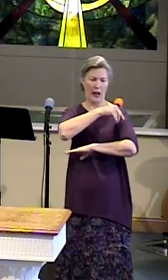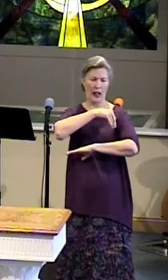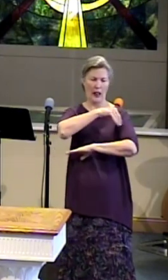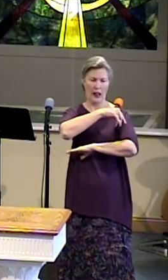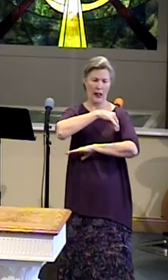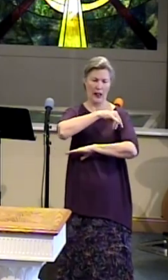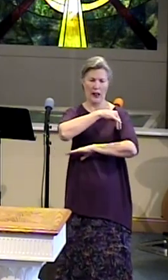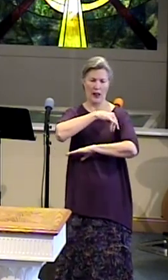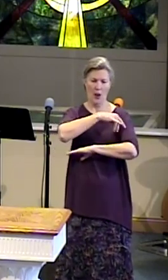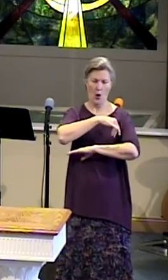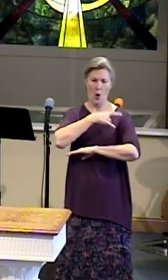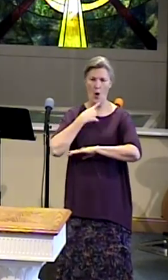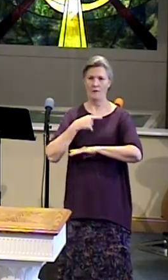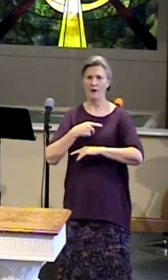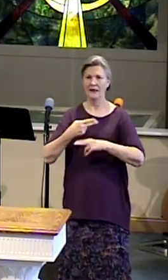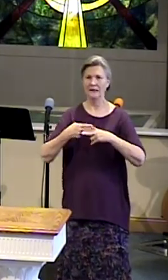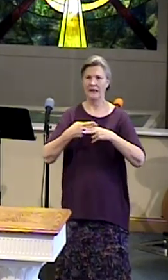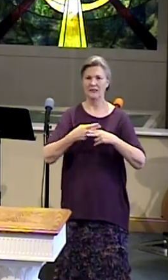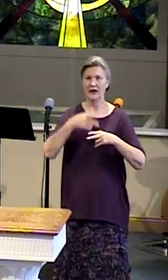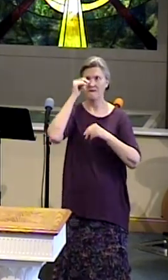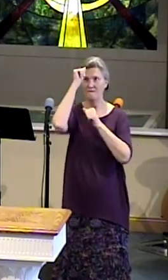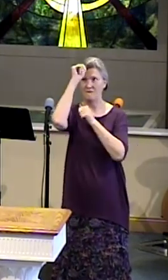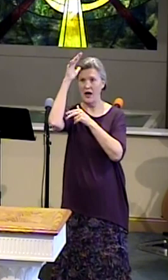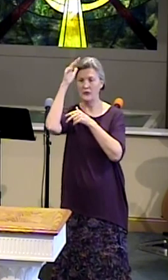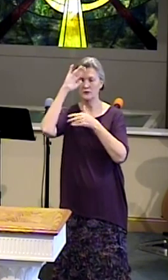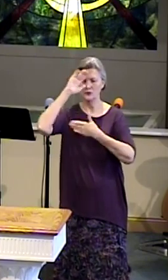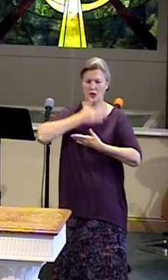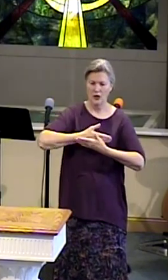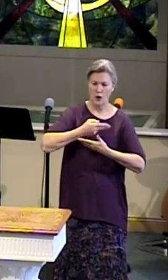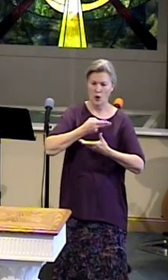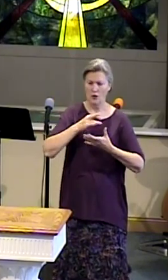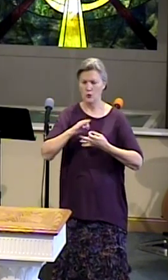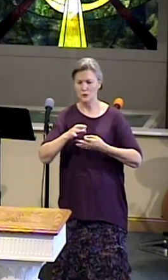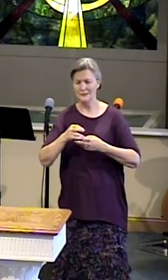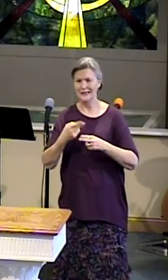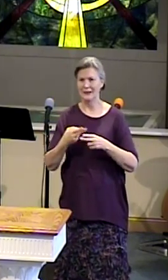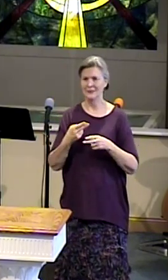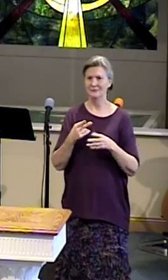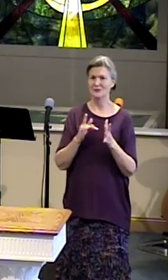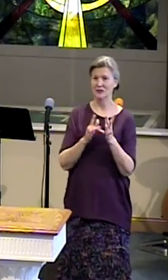say if it was in the titles, Father, Son, and Holy Ghost, or in Jesus' name. It doesn't say.